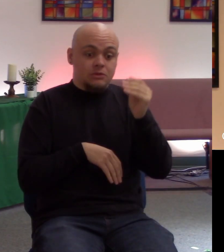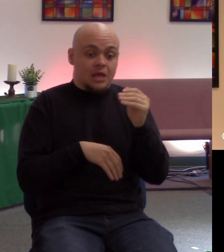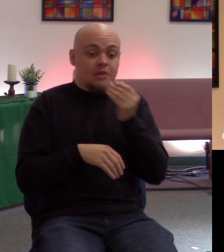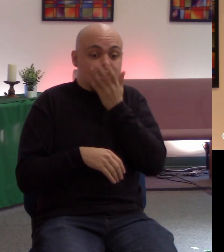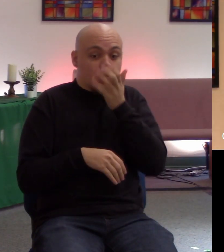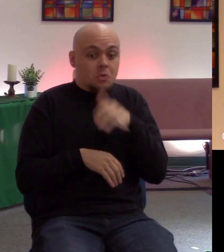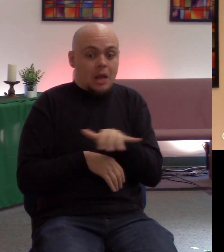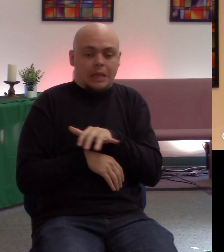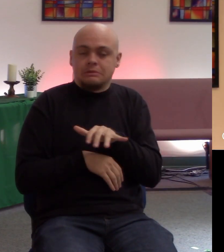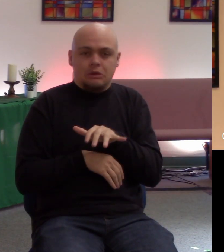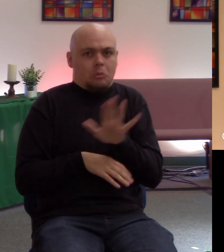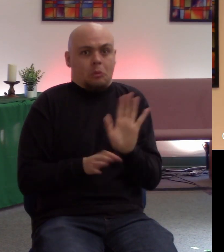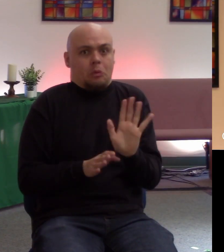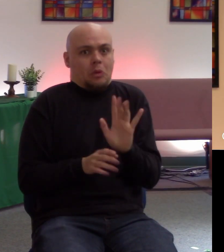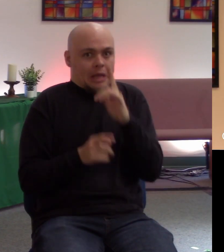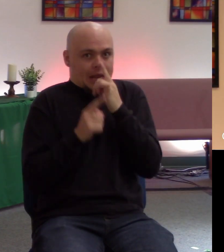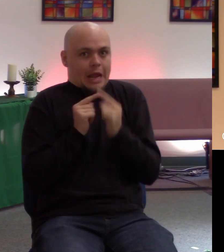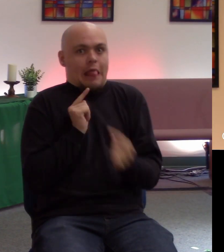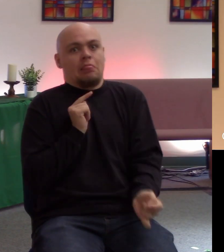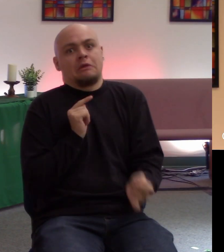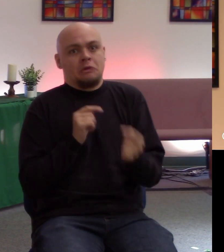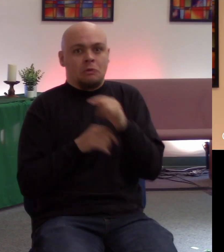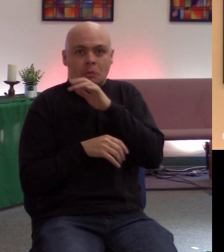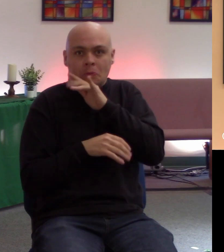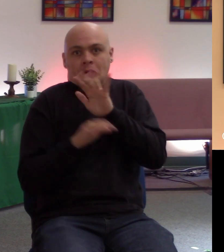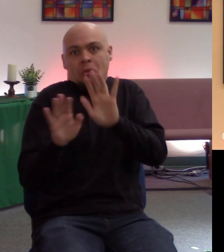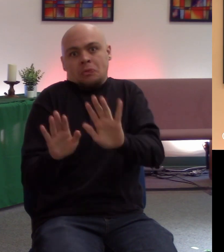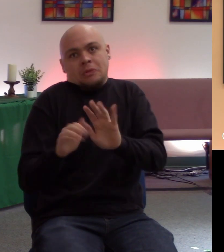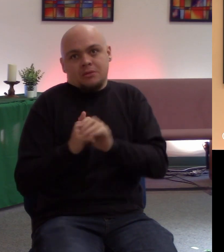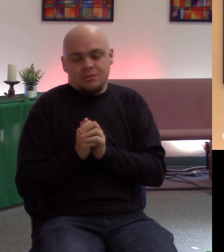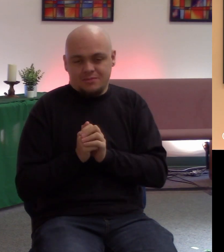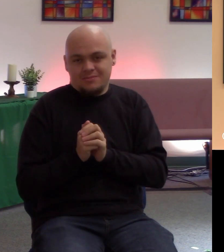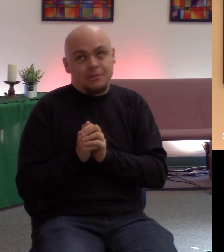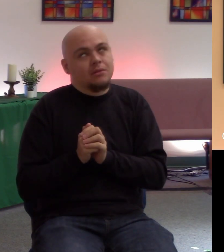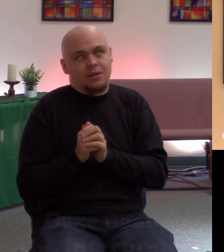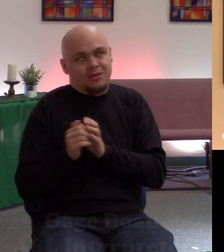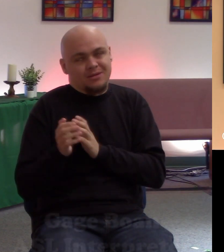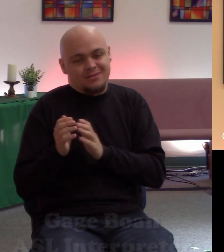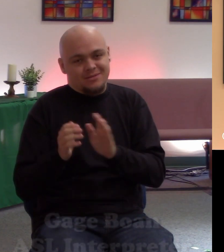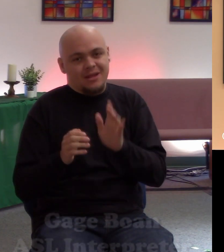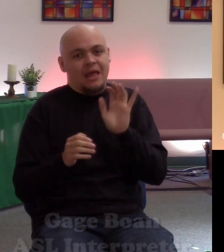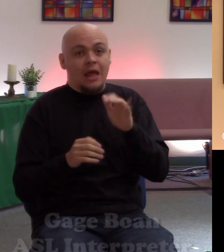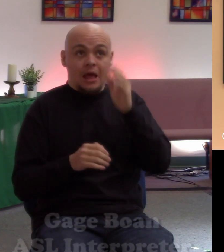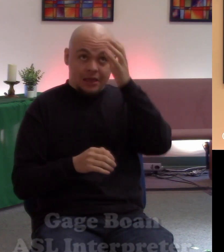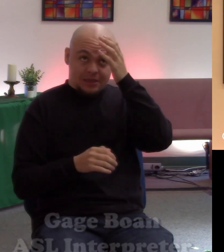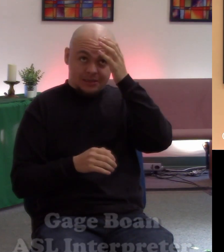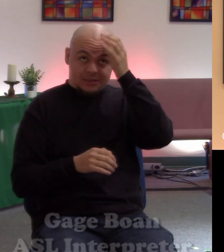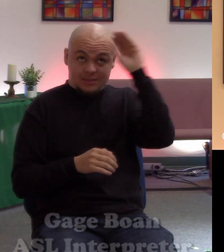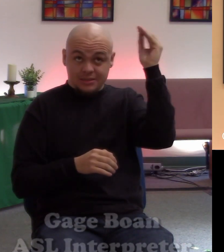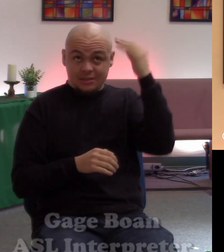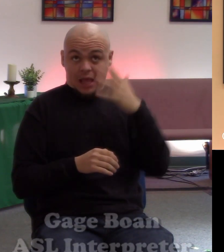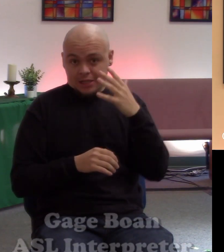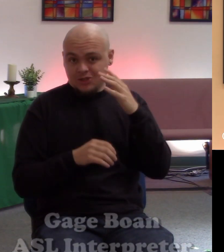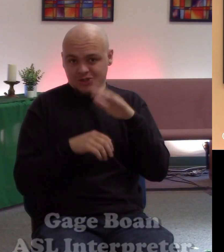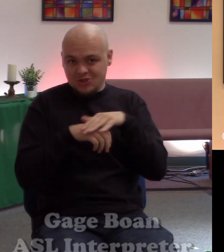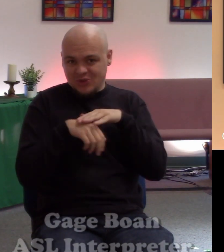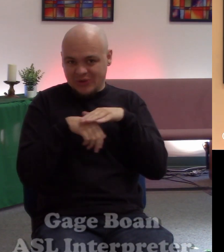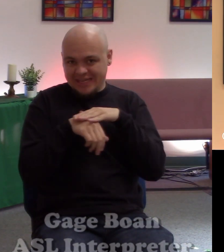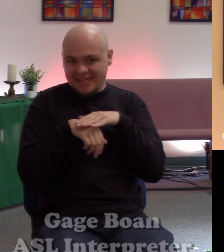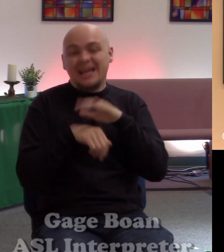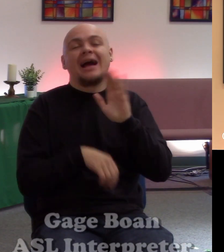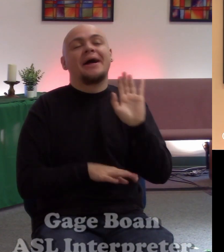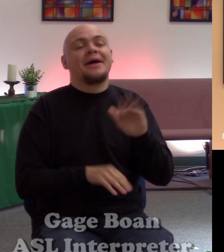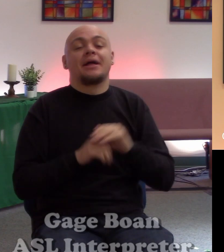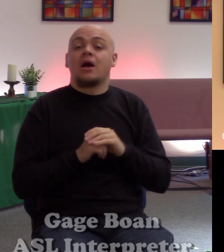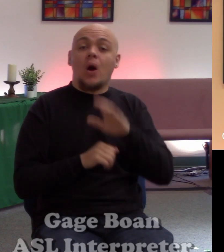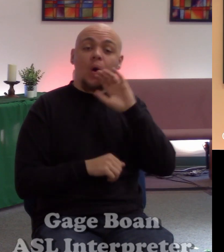get them outside in the grass. They're going to get all, allergy and stuff, right? Okay, anyway, right? Extra sunscreen. Maybe you remember as a